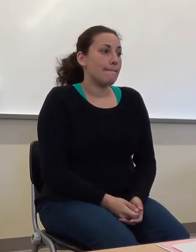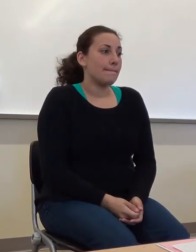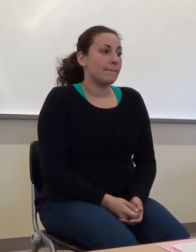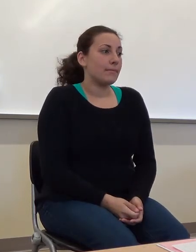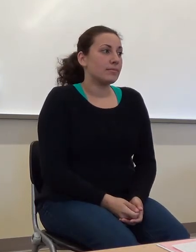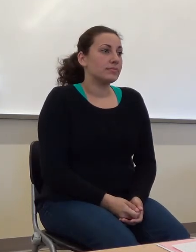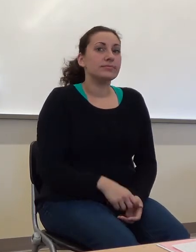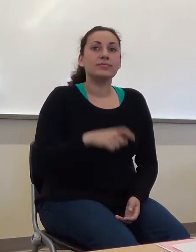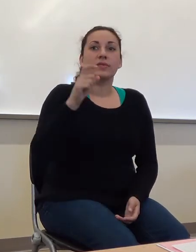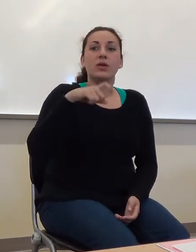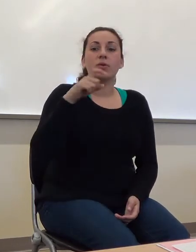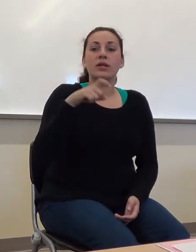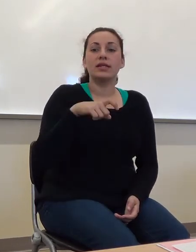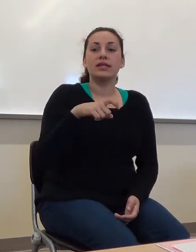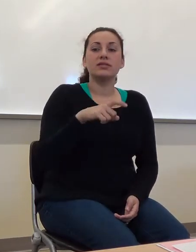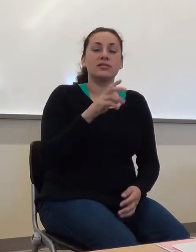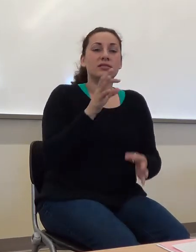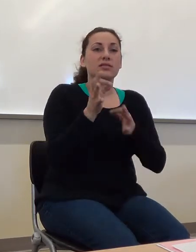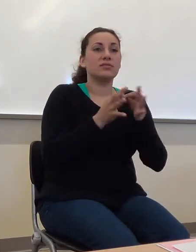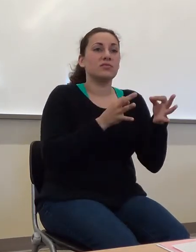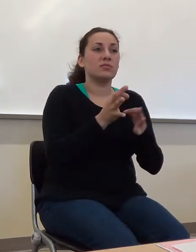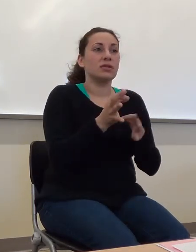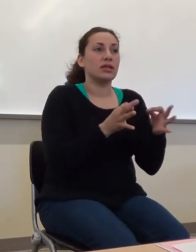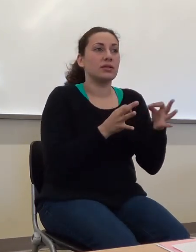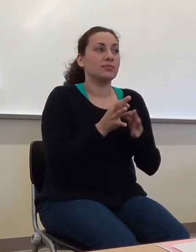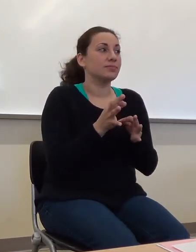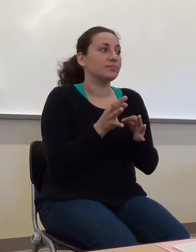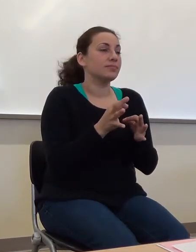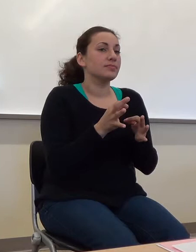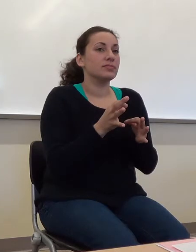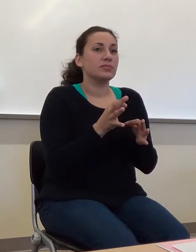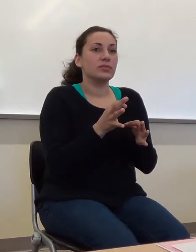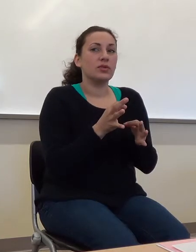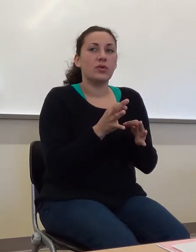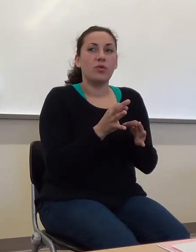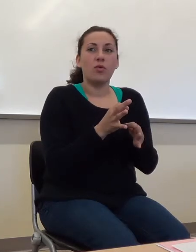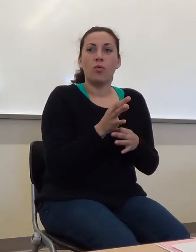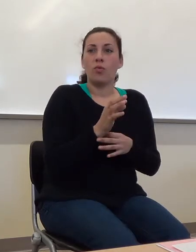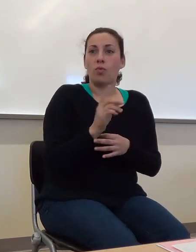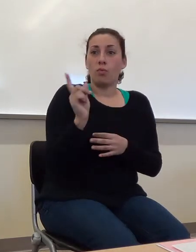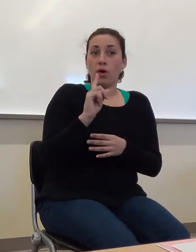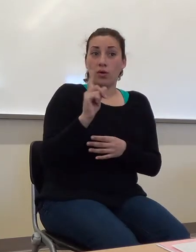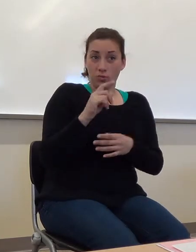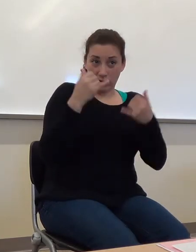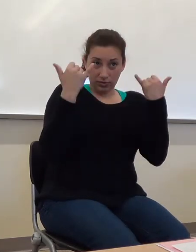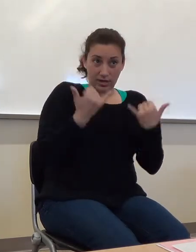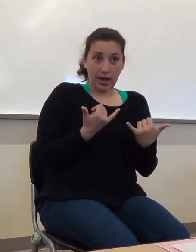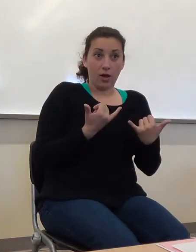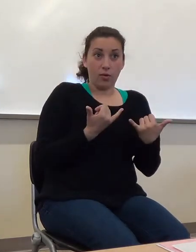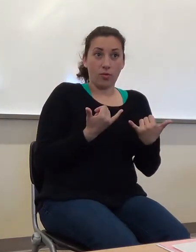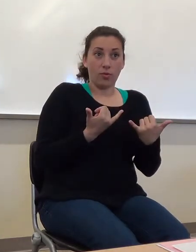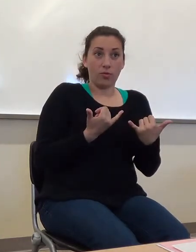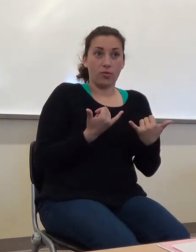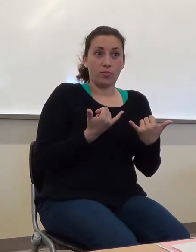like I said, we need to talk about where we are in the